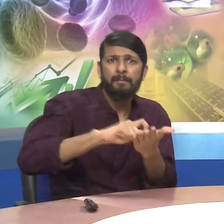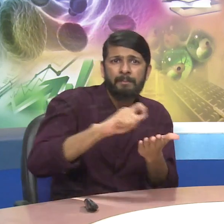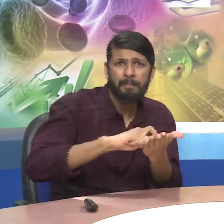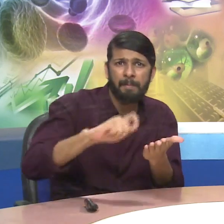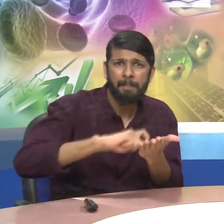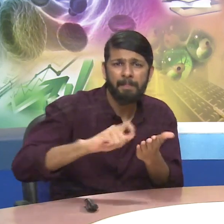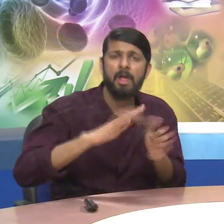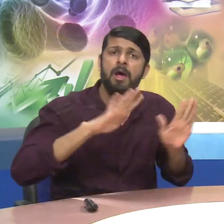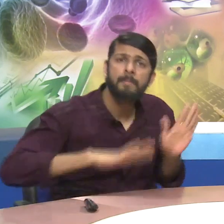The drafting committee